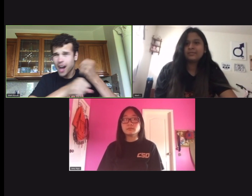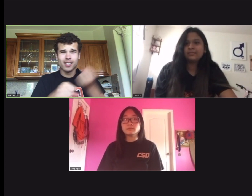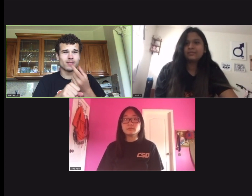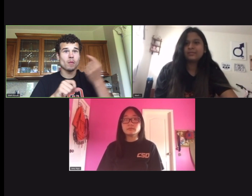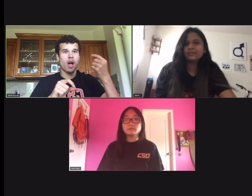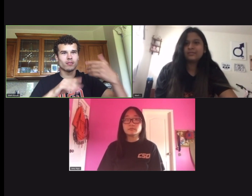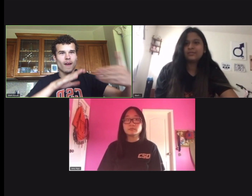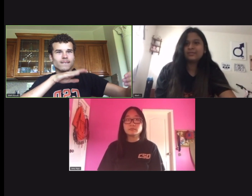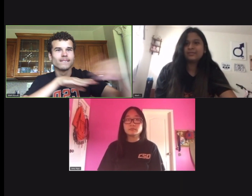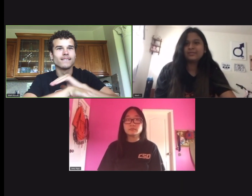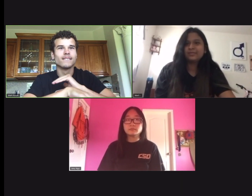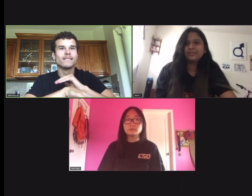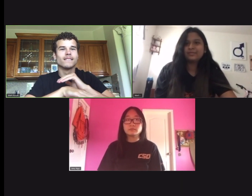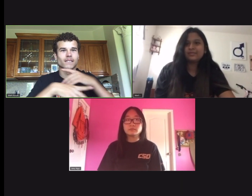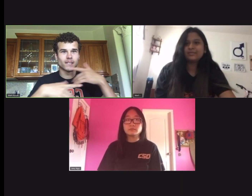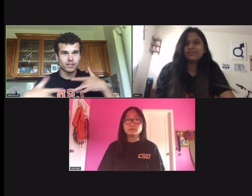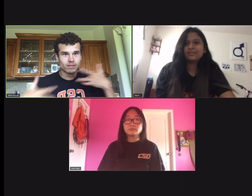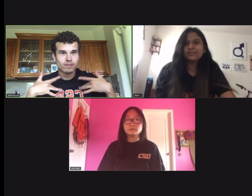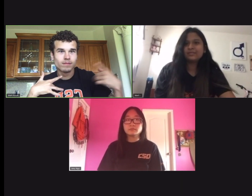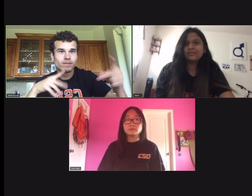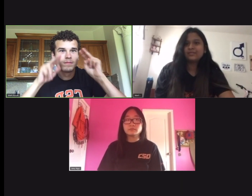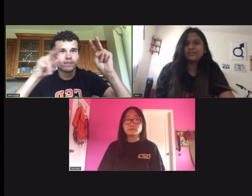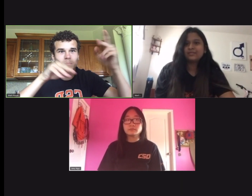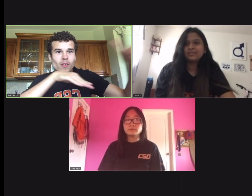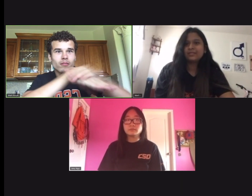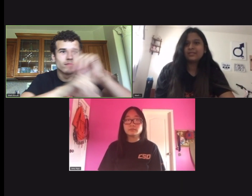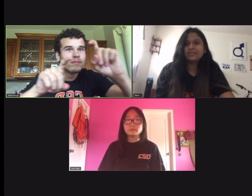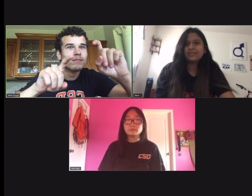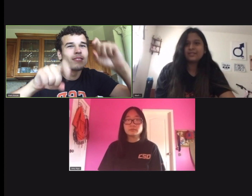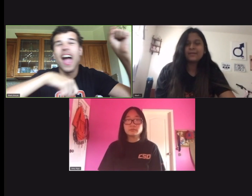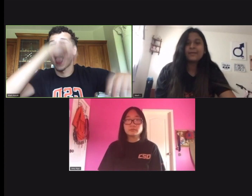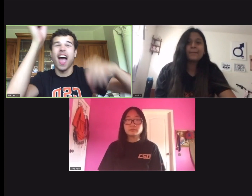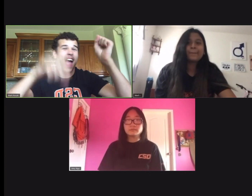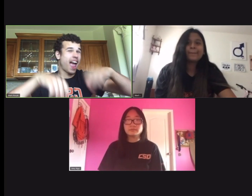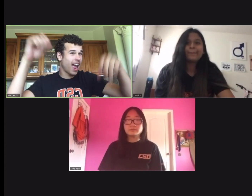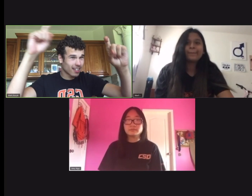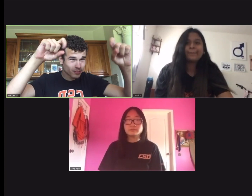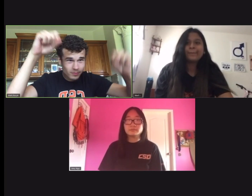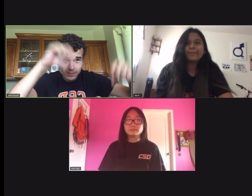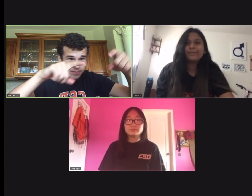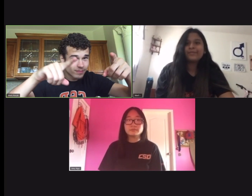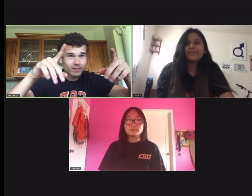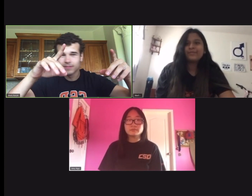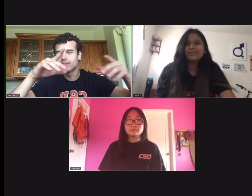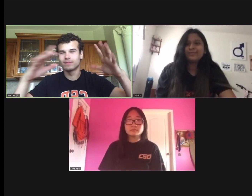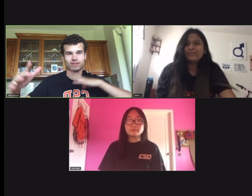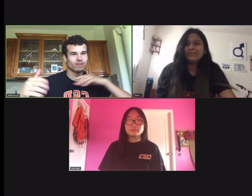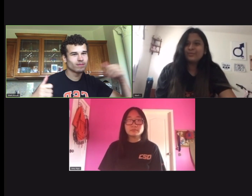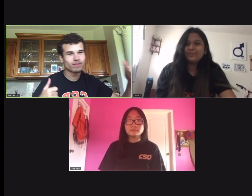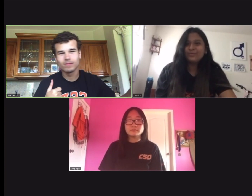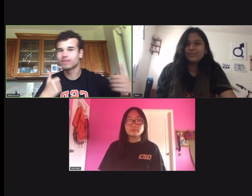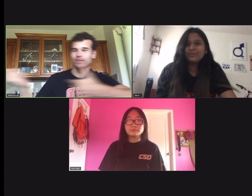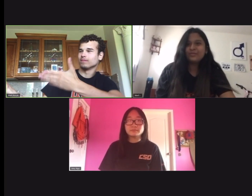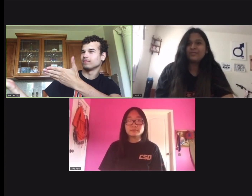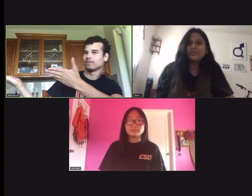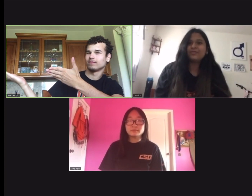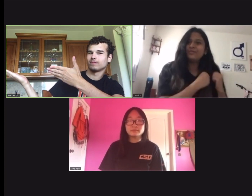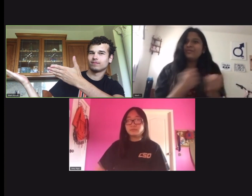This is the yearbook cover. We've made it. Are you excited to see it? Yeah? Yeah? Are you? Okay, here it is.